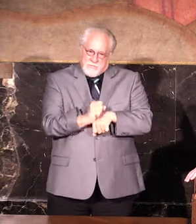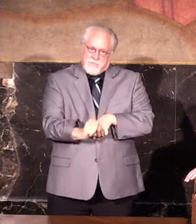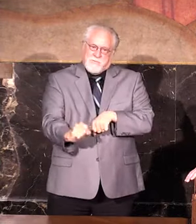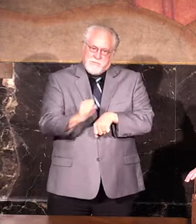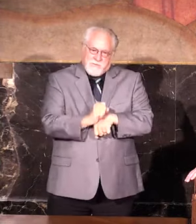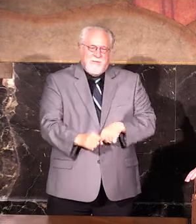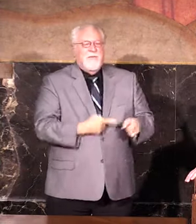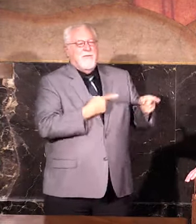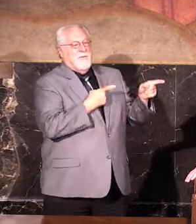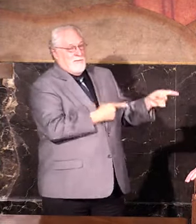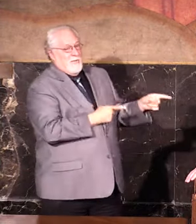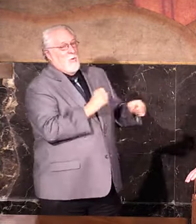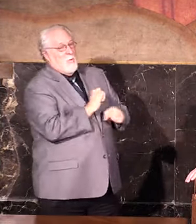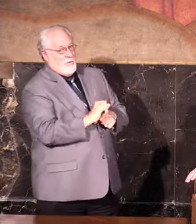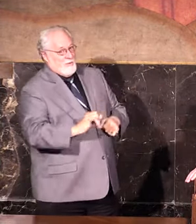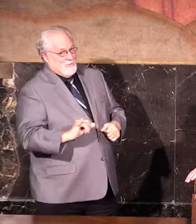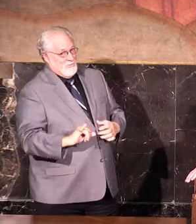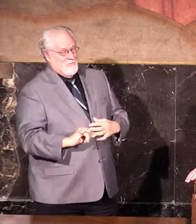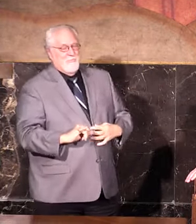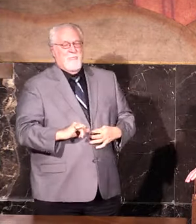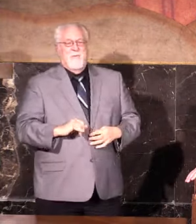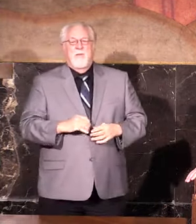as well.